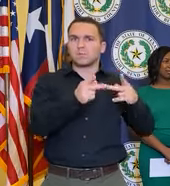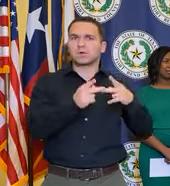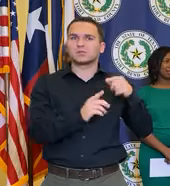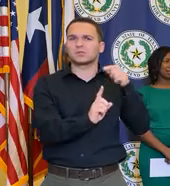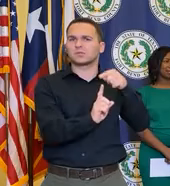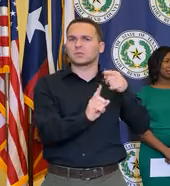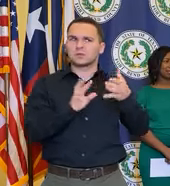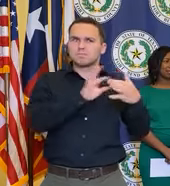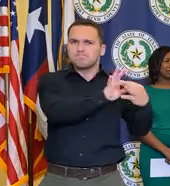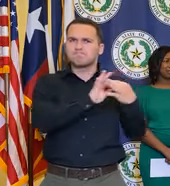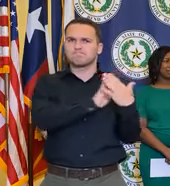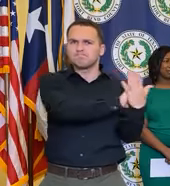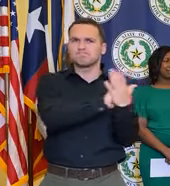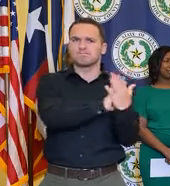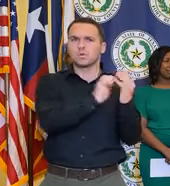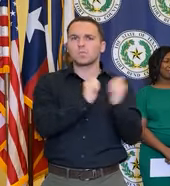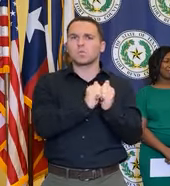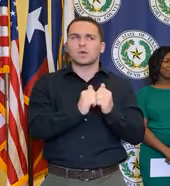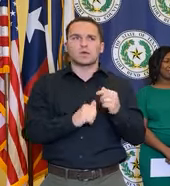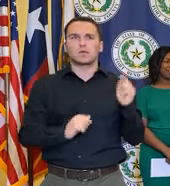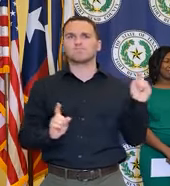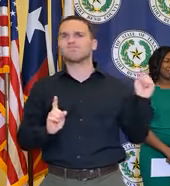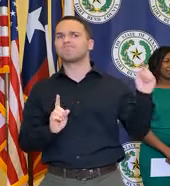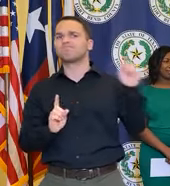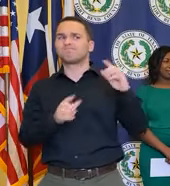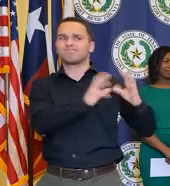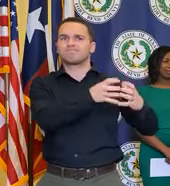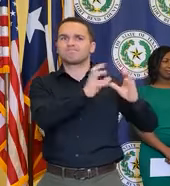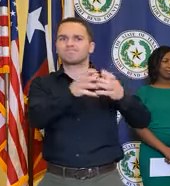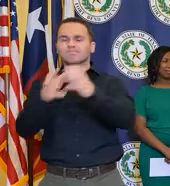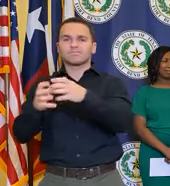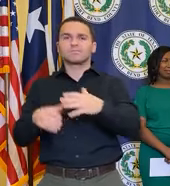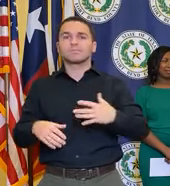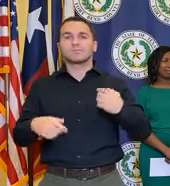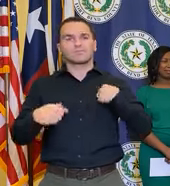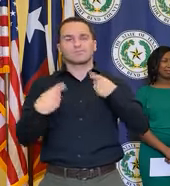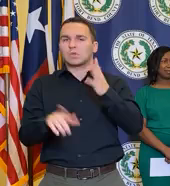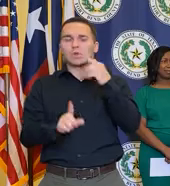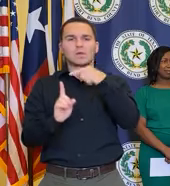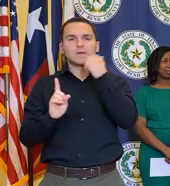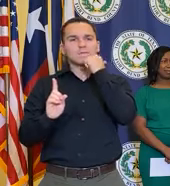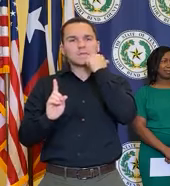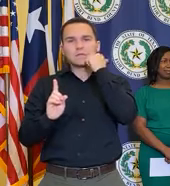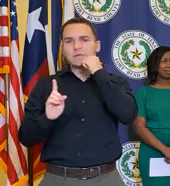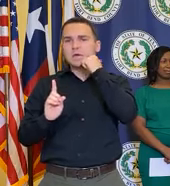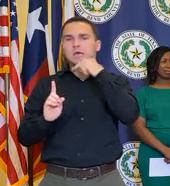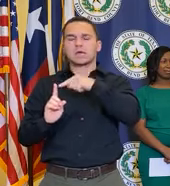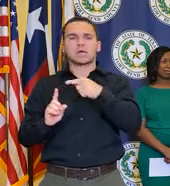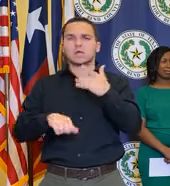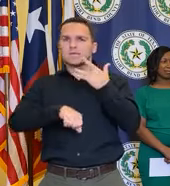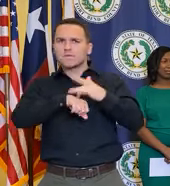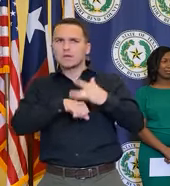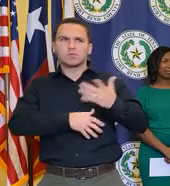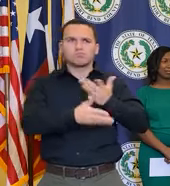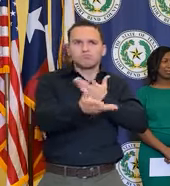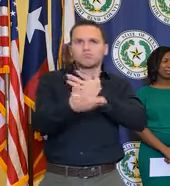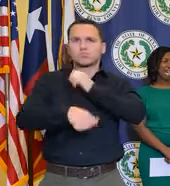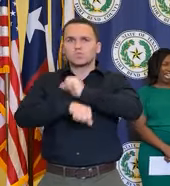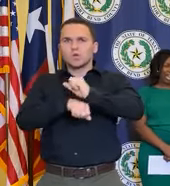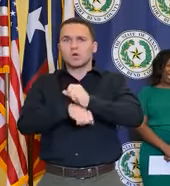very closely at different level, and every single day, She is available. She is working, I